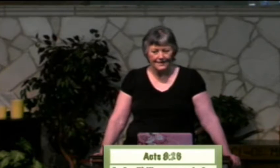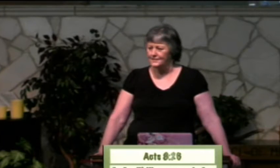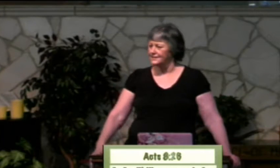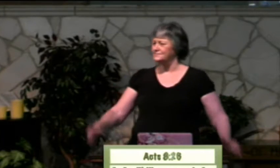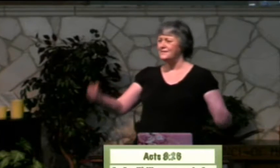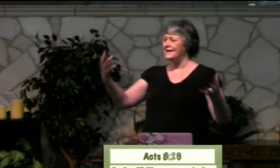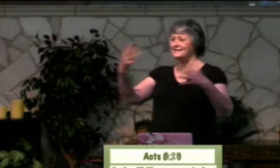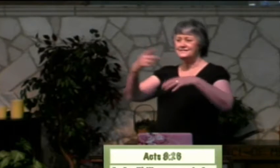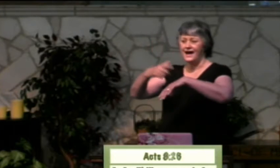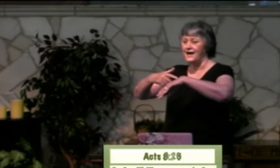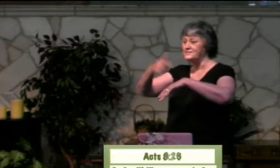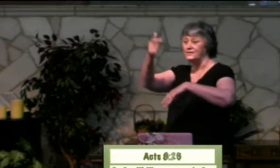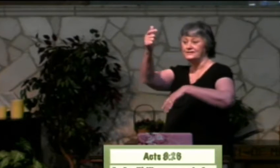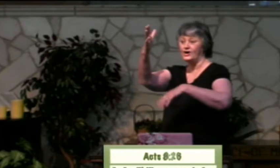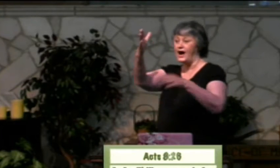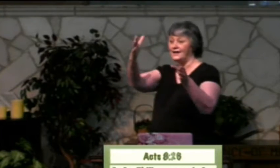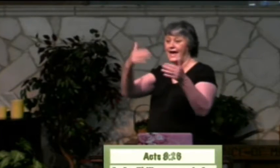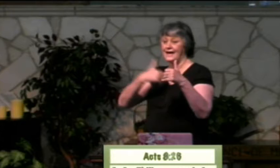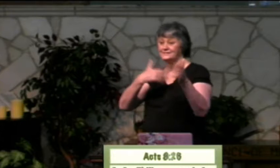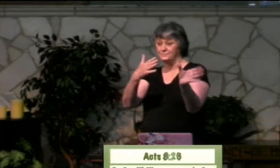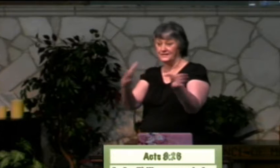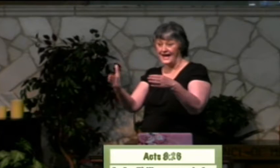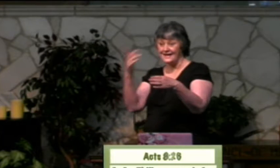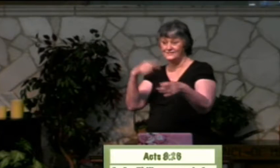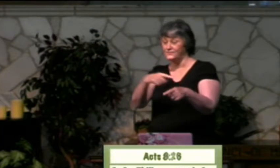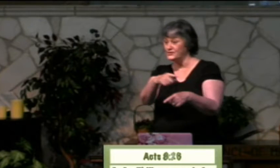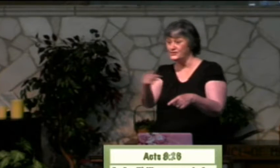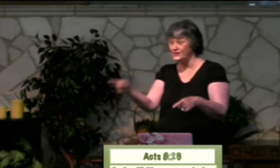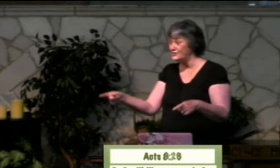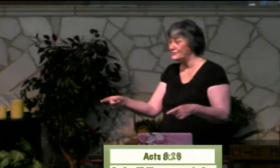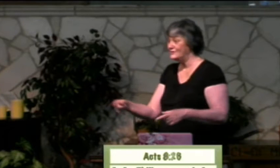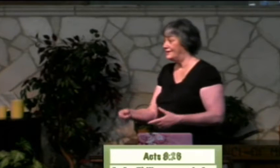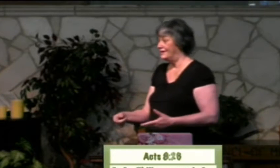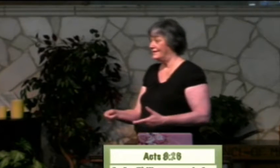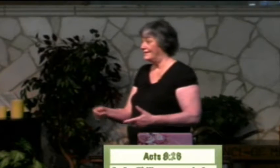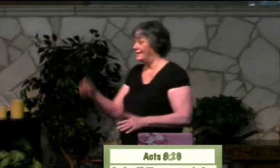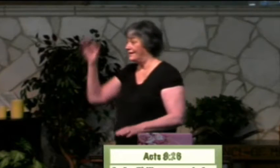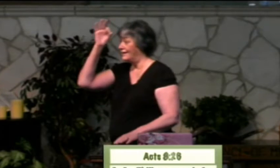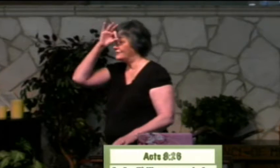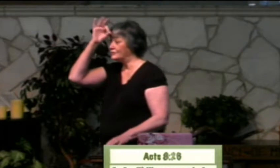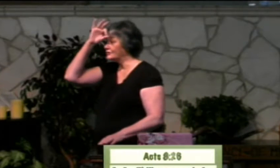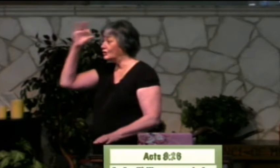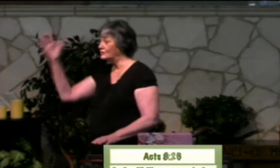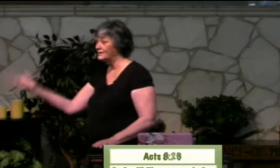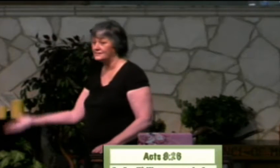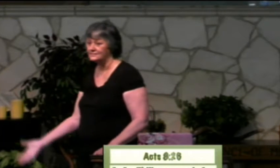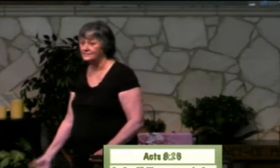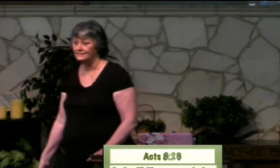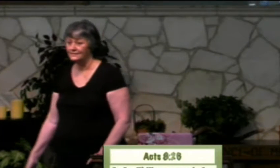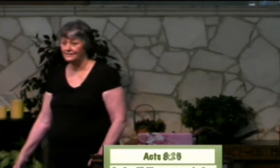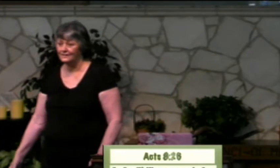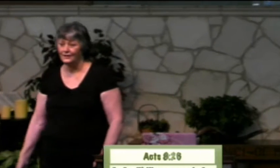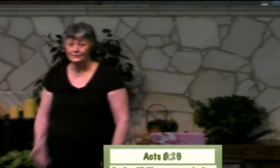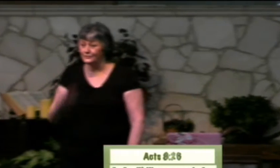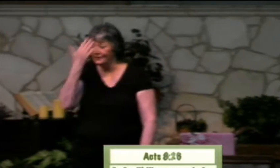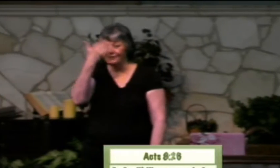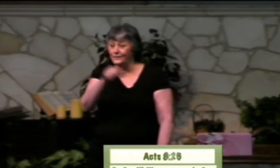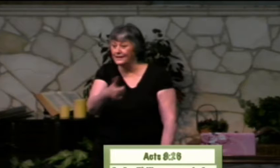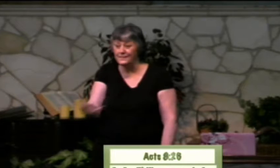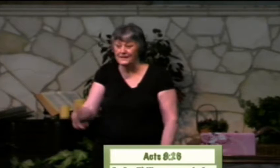Because many times when God has plans for you, you're clueless. You don't know anything